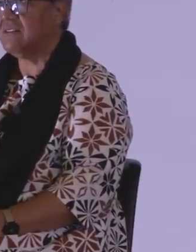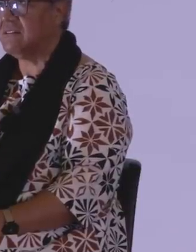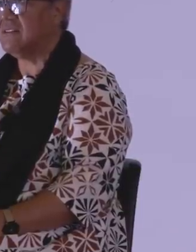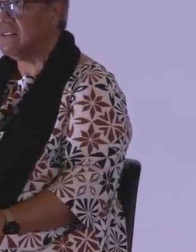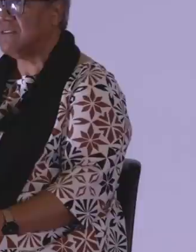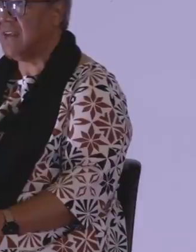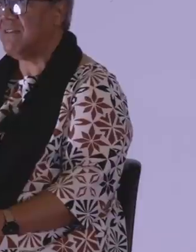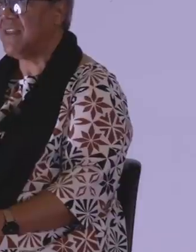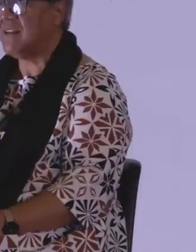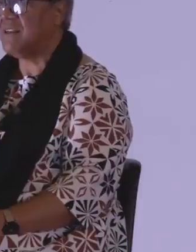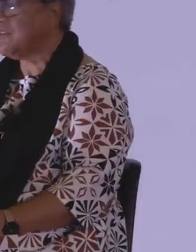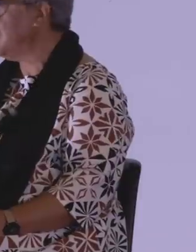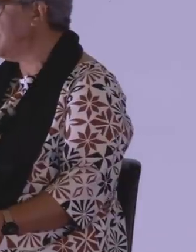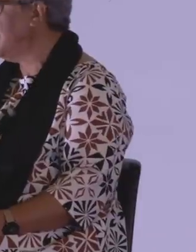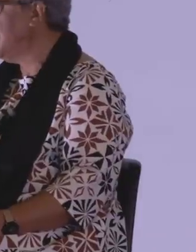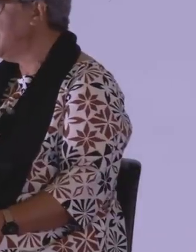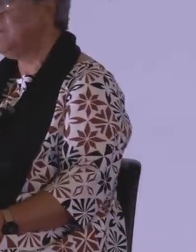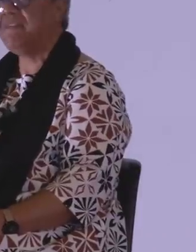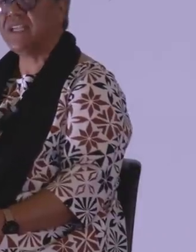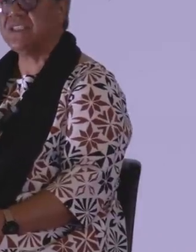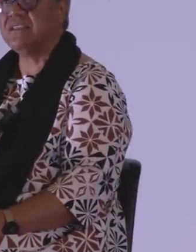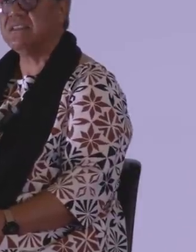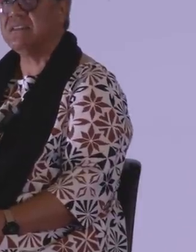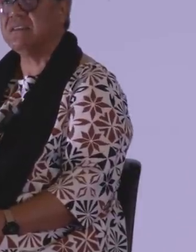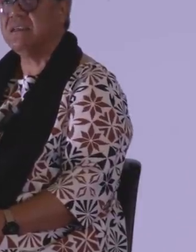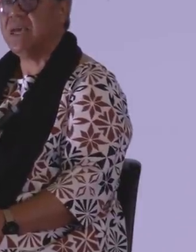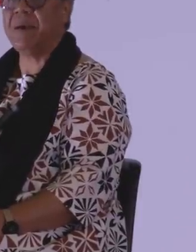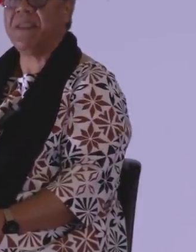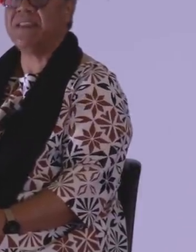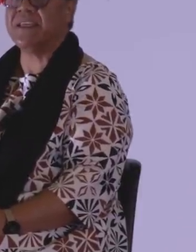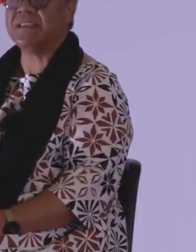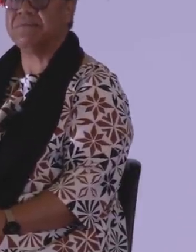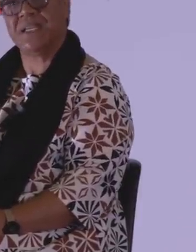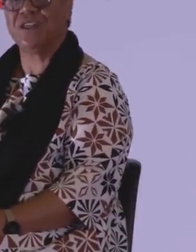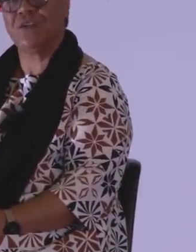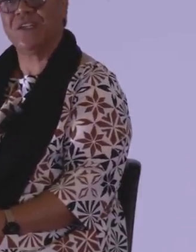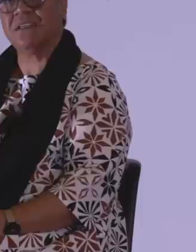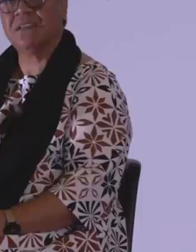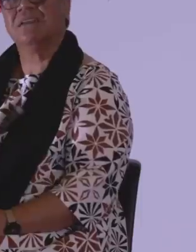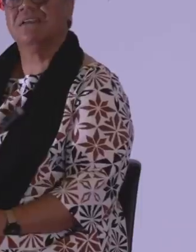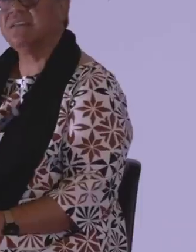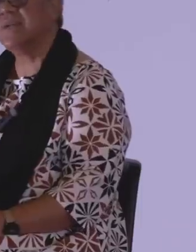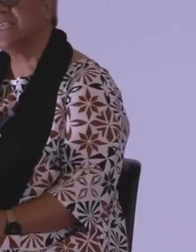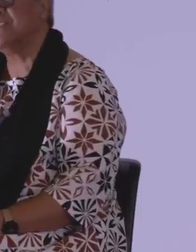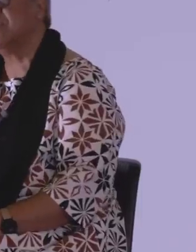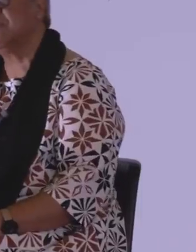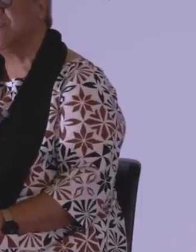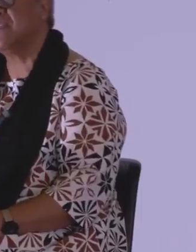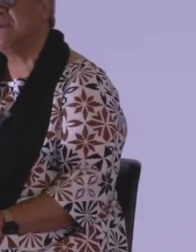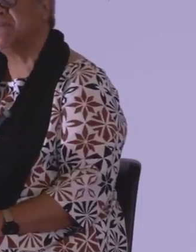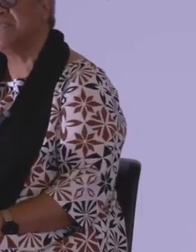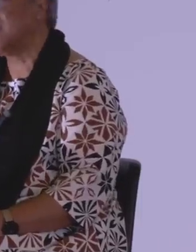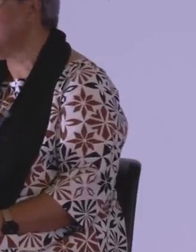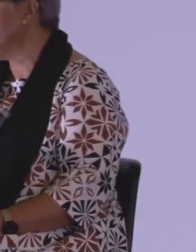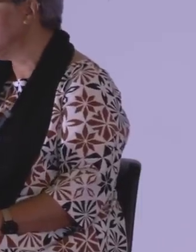know, to have that internal reflection about many things, but including the relationship with